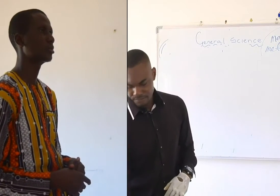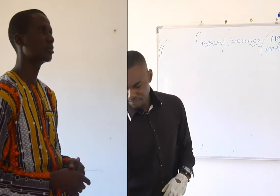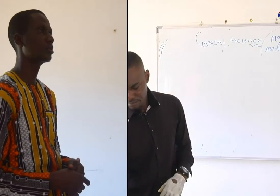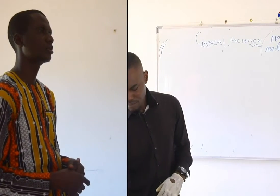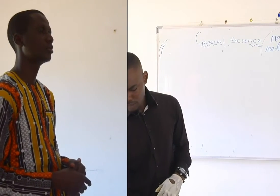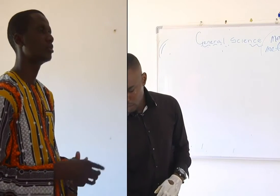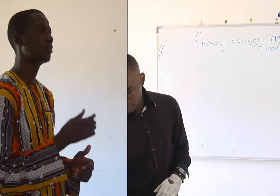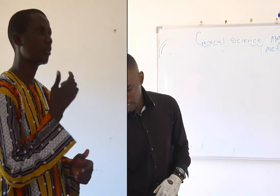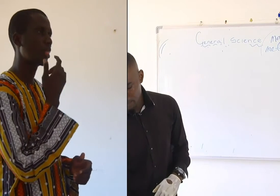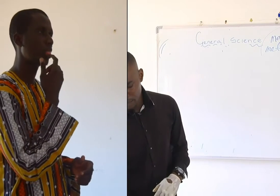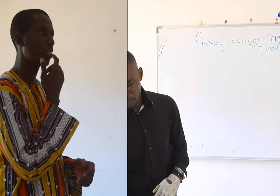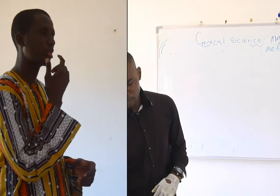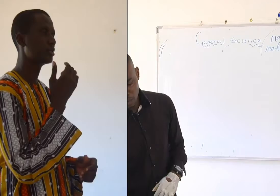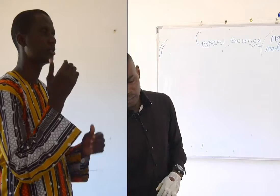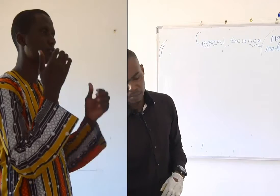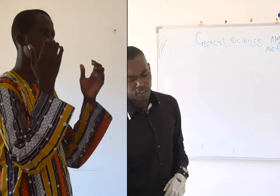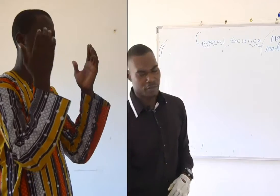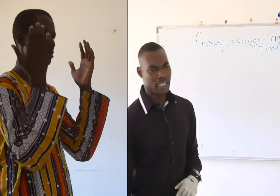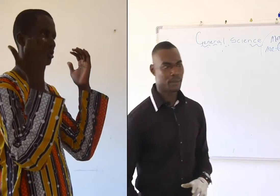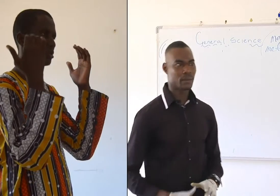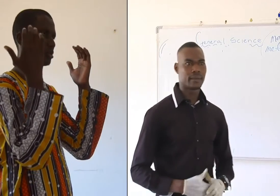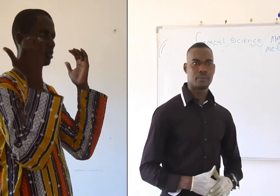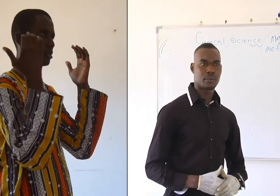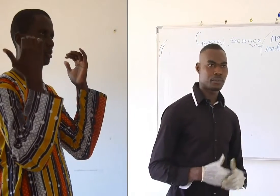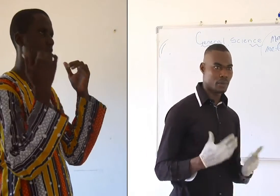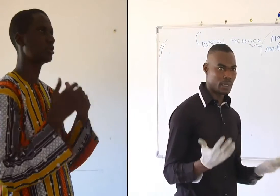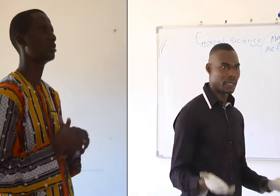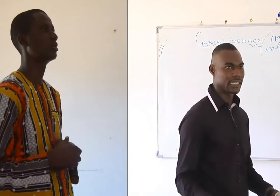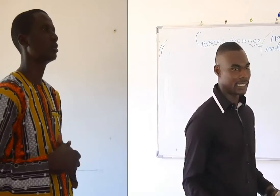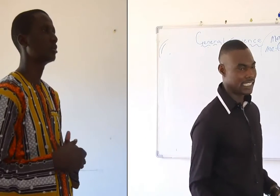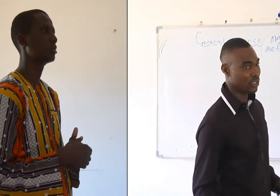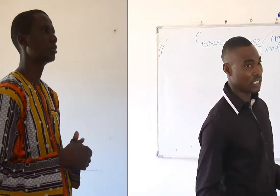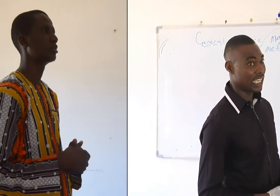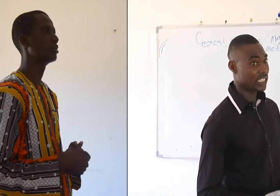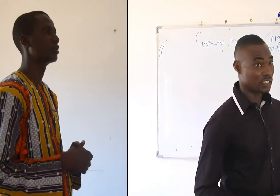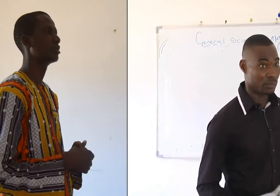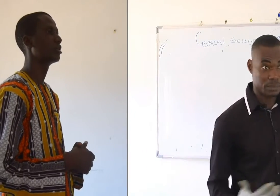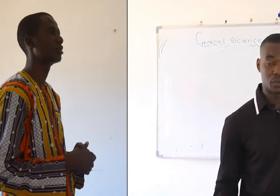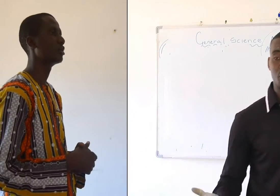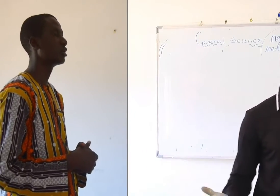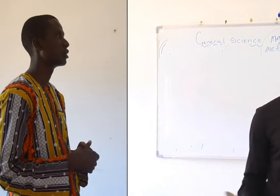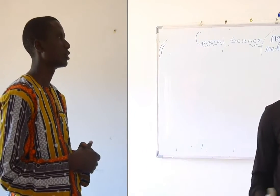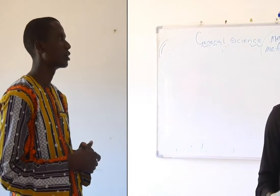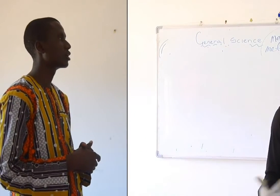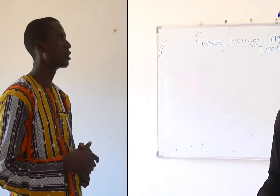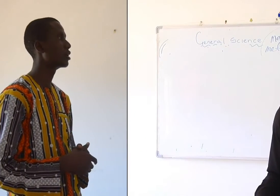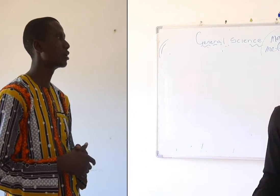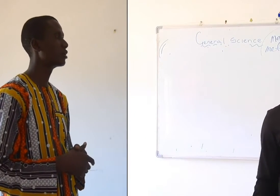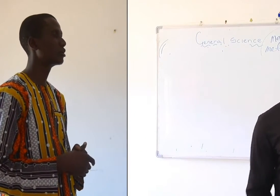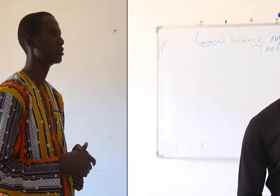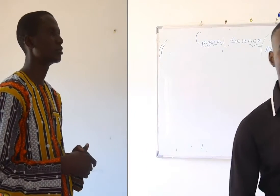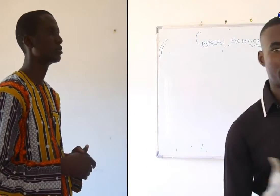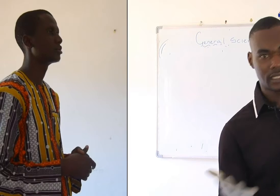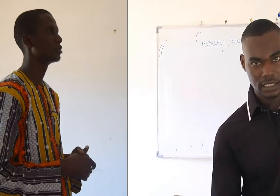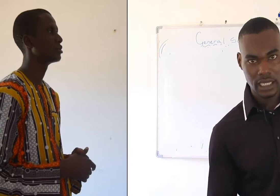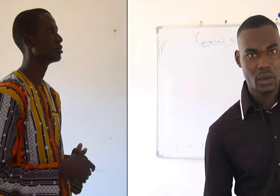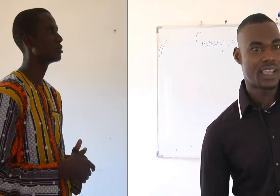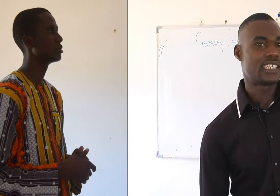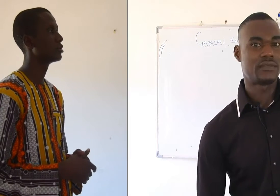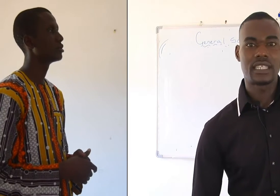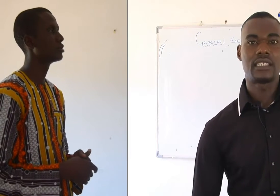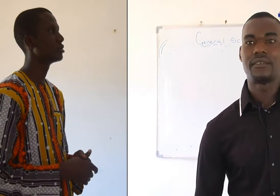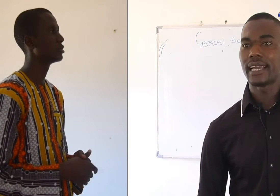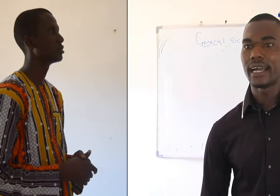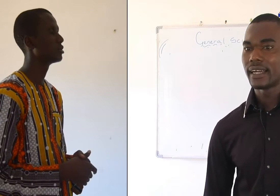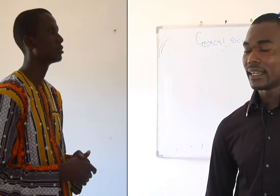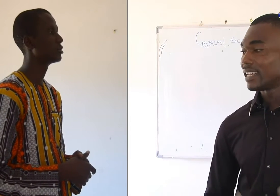rain, because it's a big something very problematic. It's a nuisance to people. Acid rain is in some places where